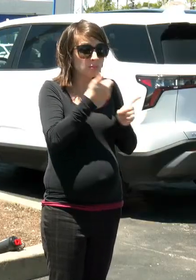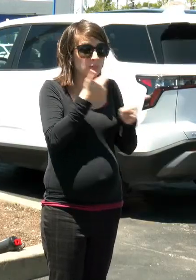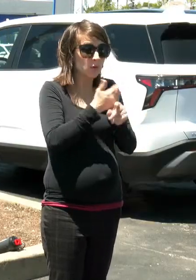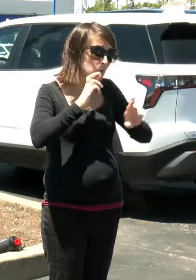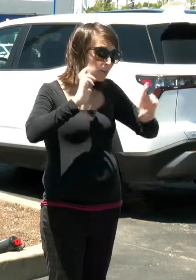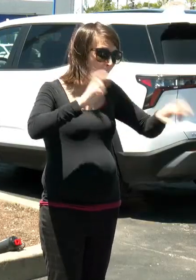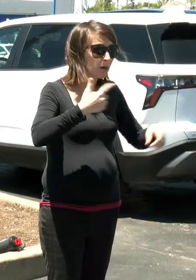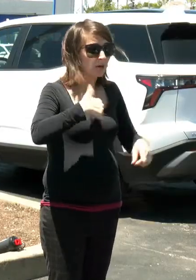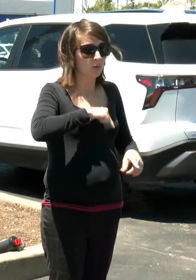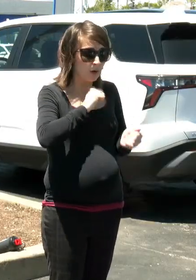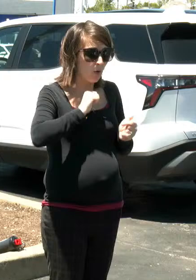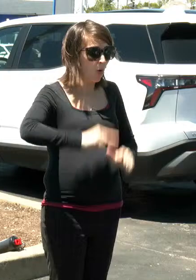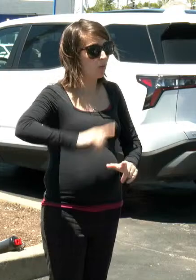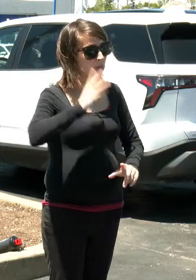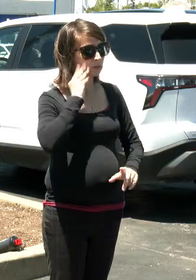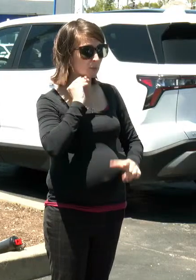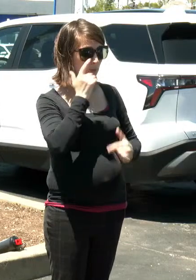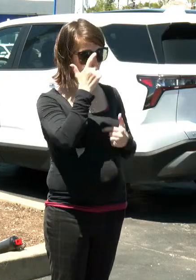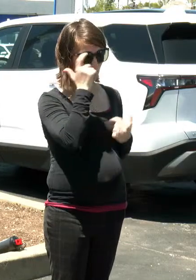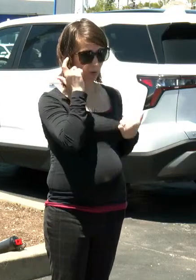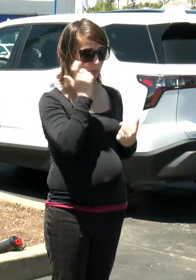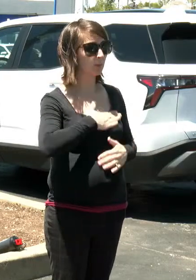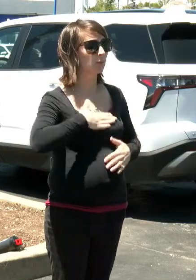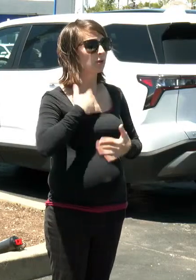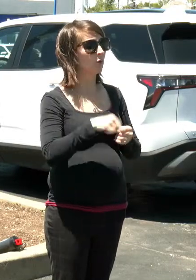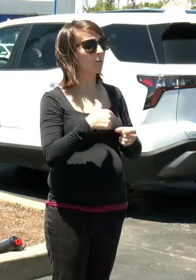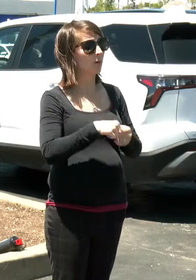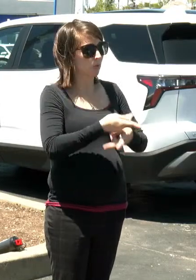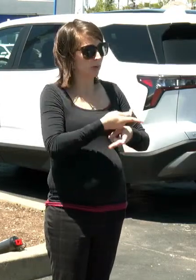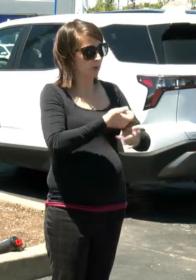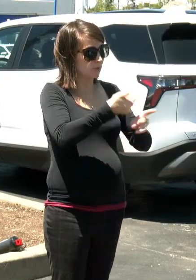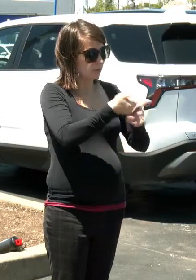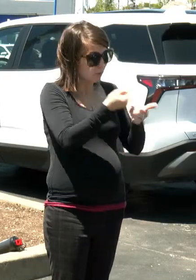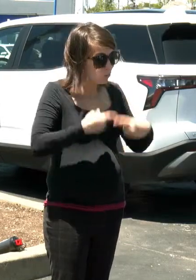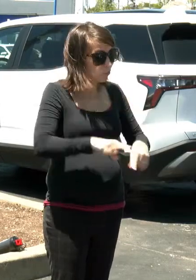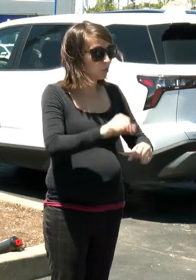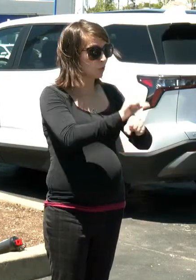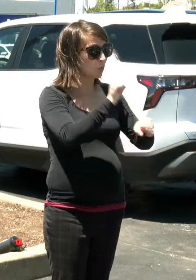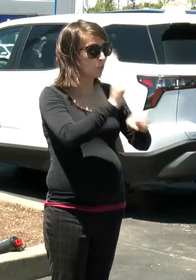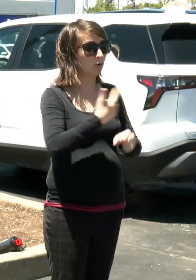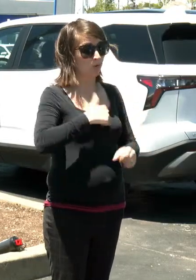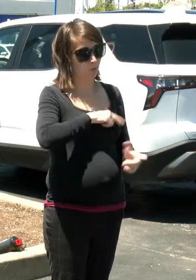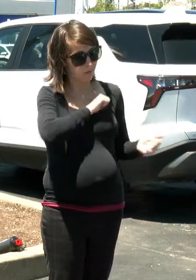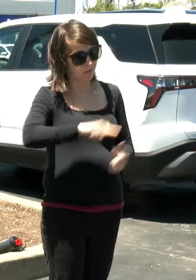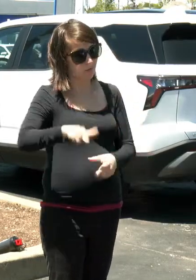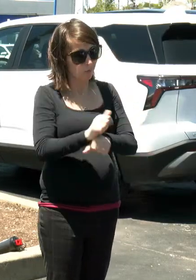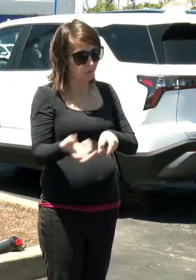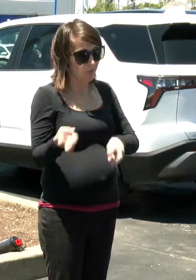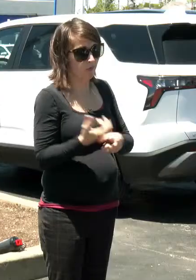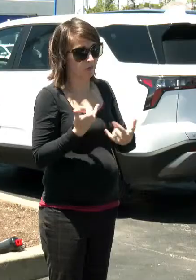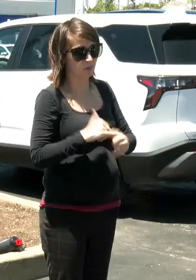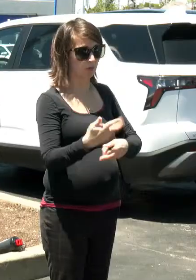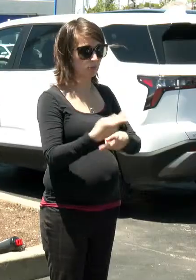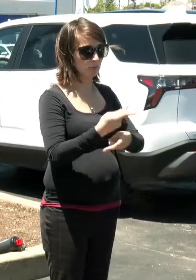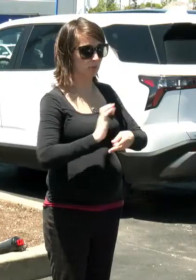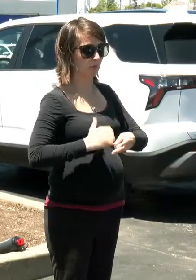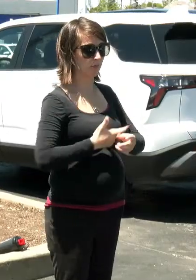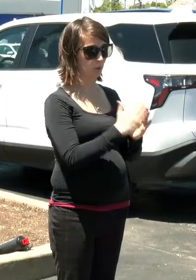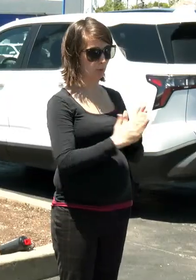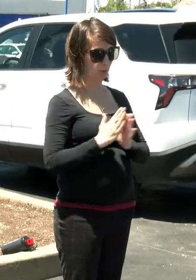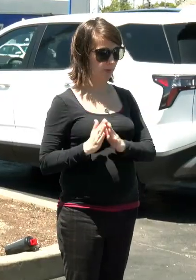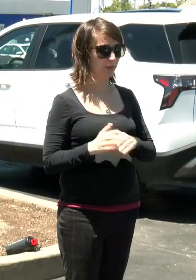all experiencing trauma, and please remember to take care of yourselves as you are working, as we are all working so hard to take care of our community. With